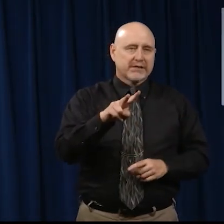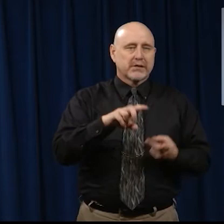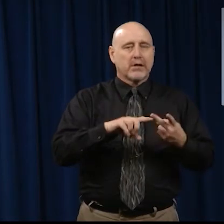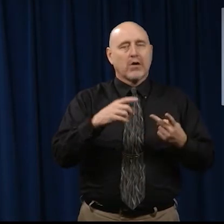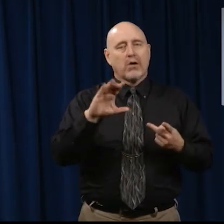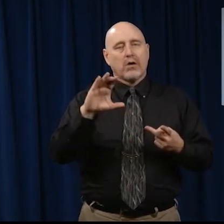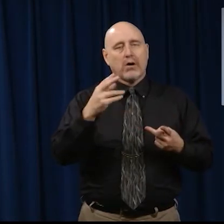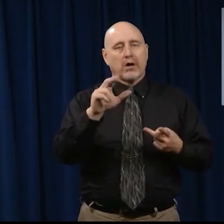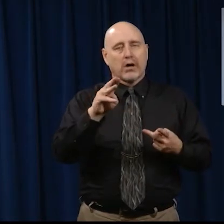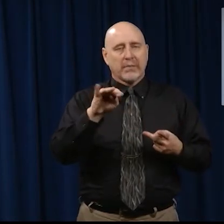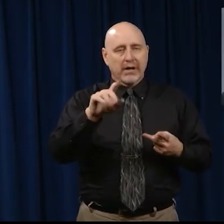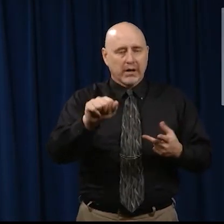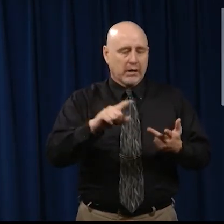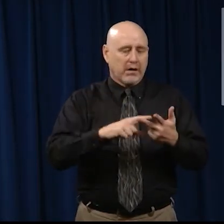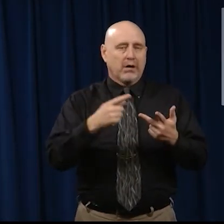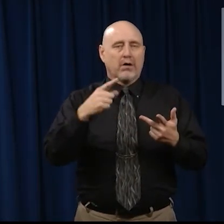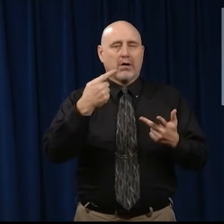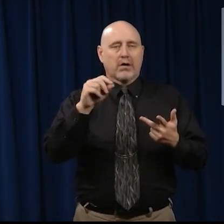or chlamydia or gonorrhea.